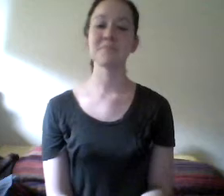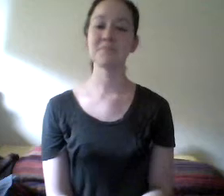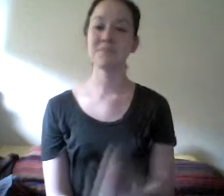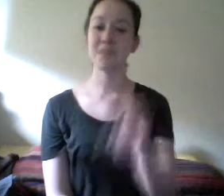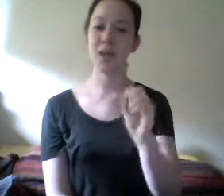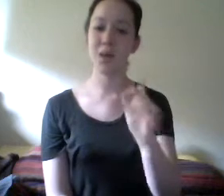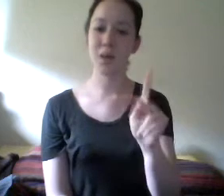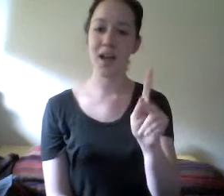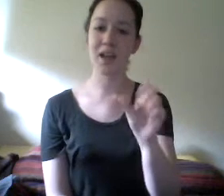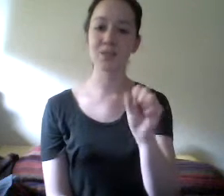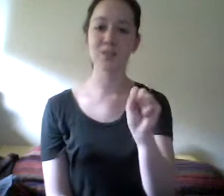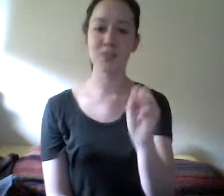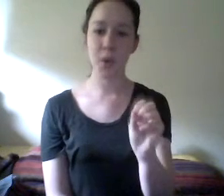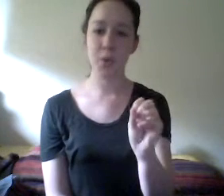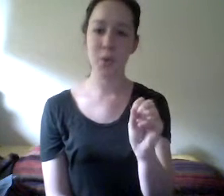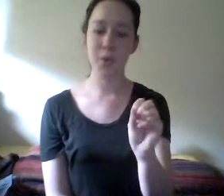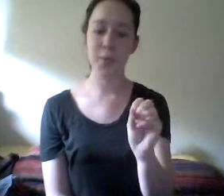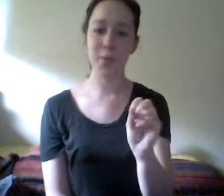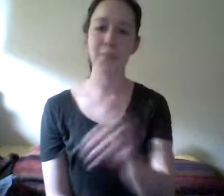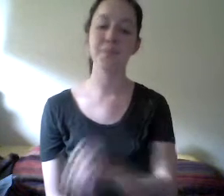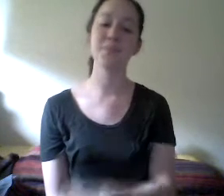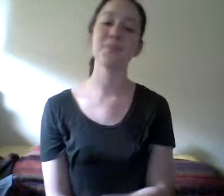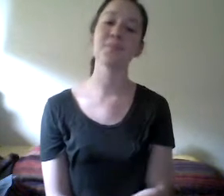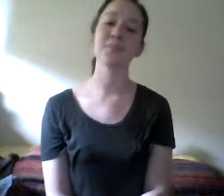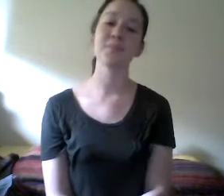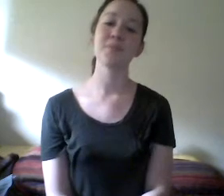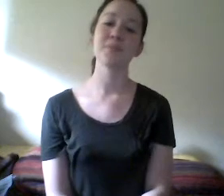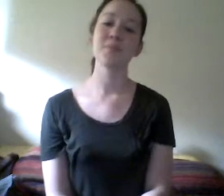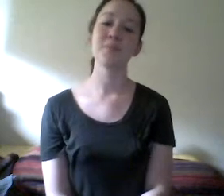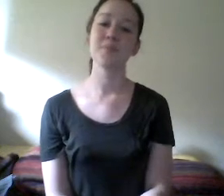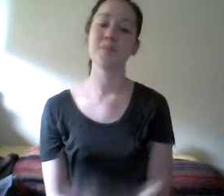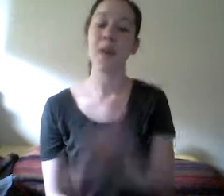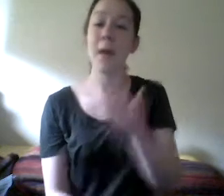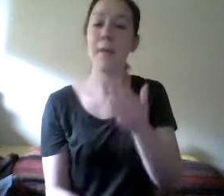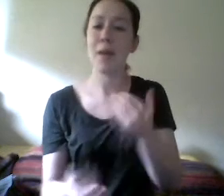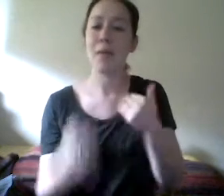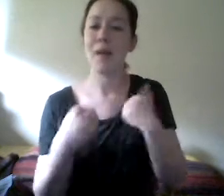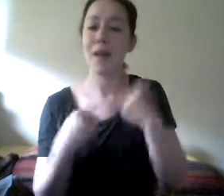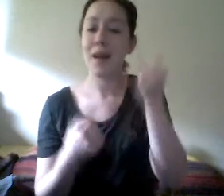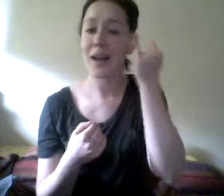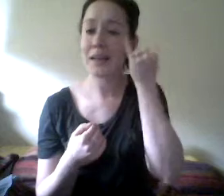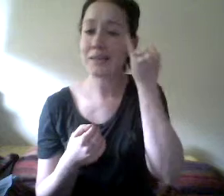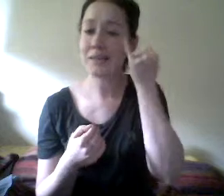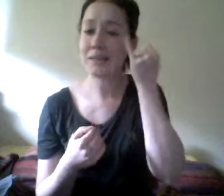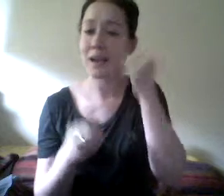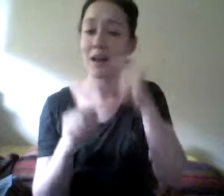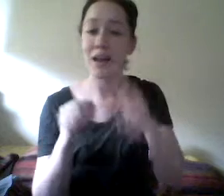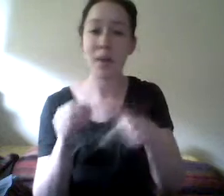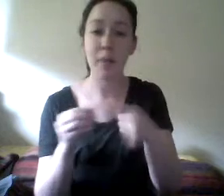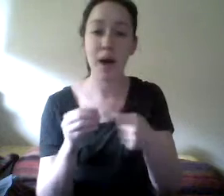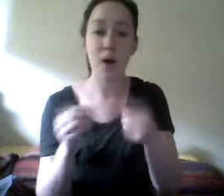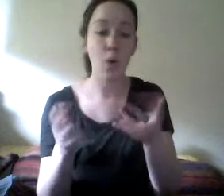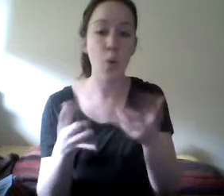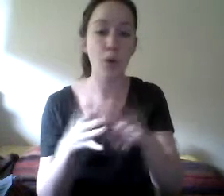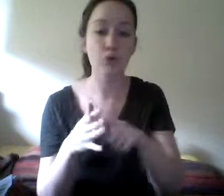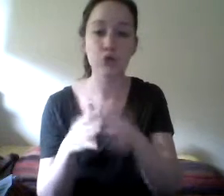Okay, so now you have an idea about what we're going to start talking about. So let's go